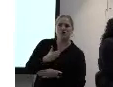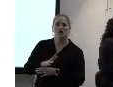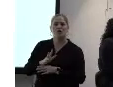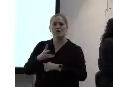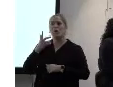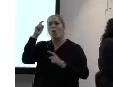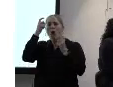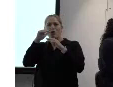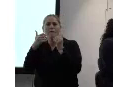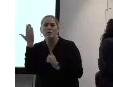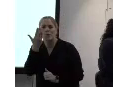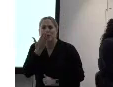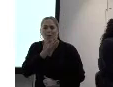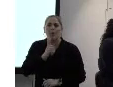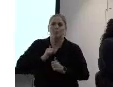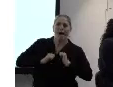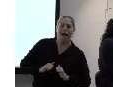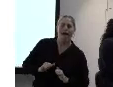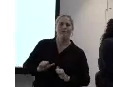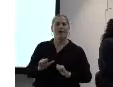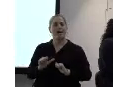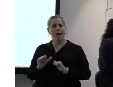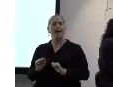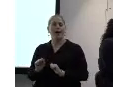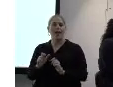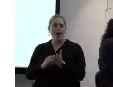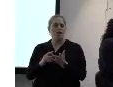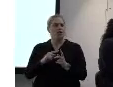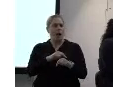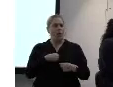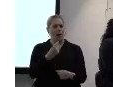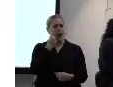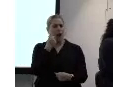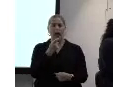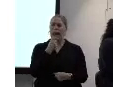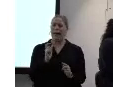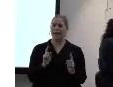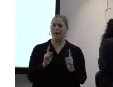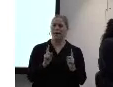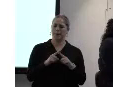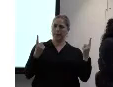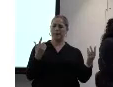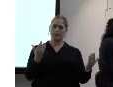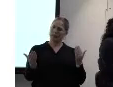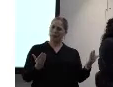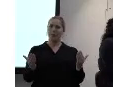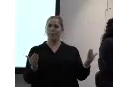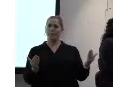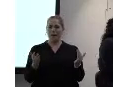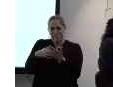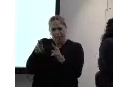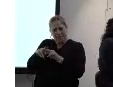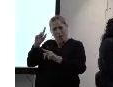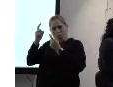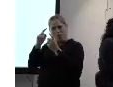parents were stating as concerns. So again, it identified a little bit of a discrepancy between the types of referral concerns, and